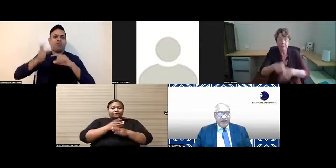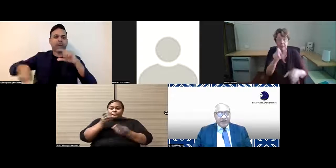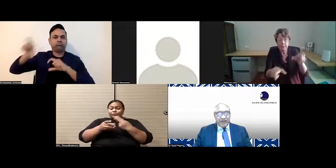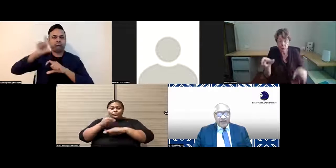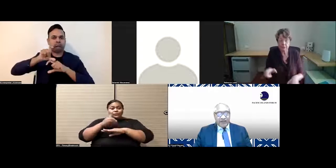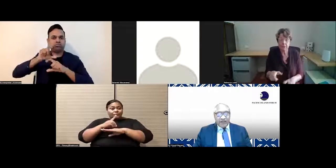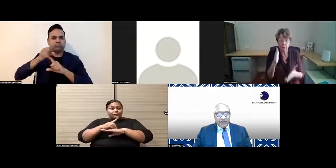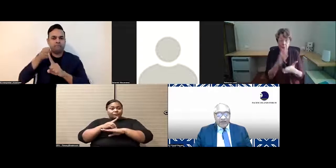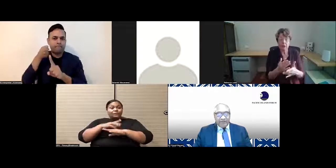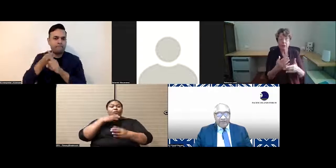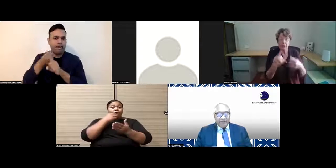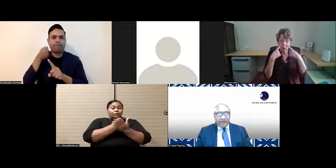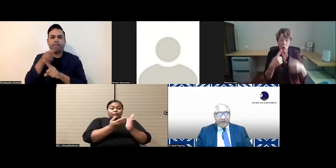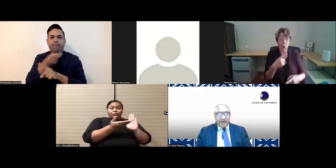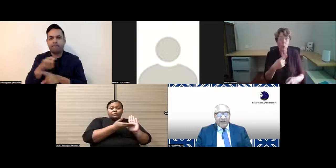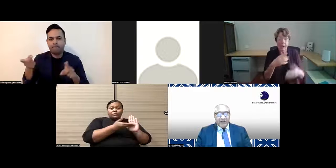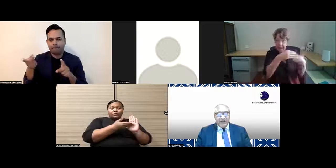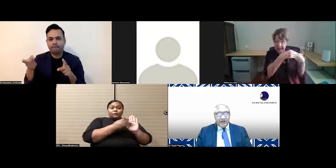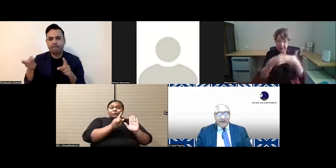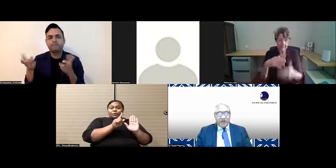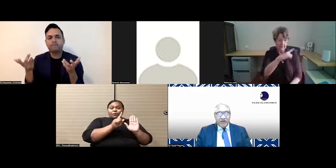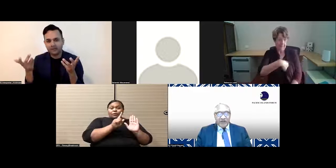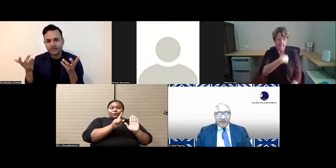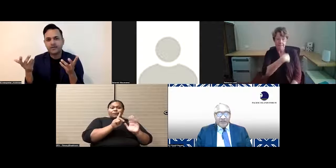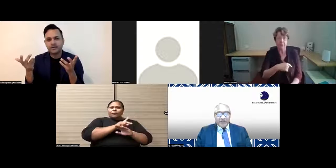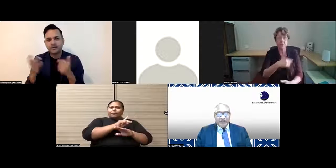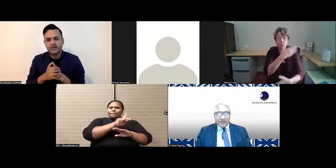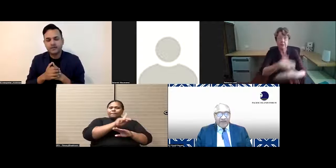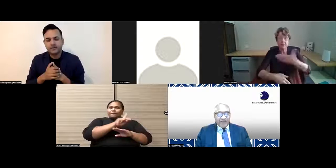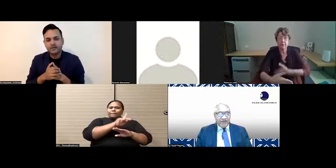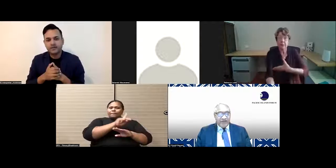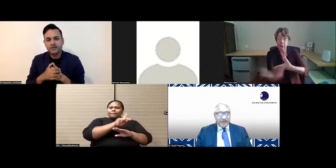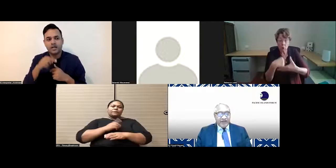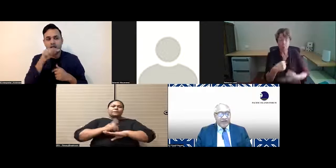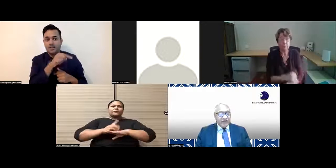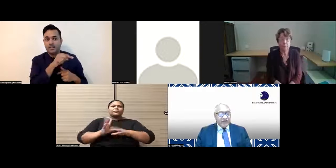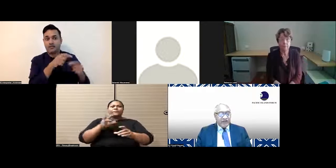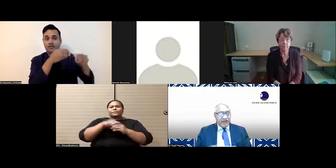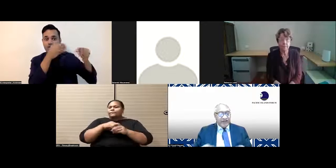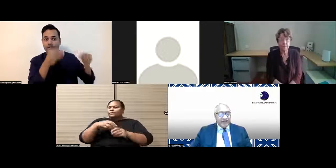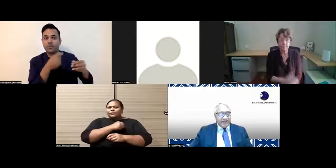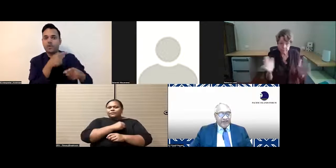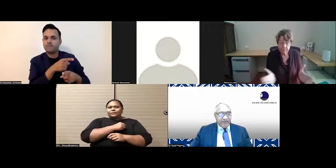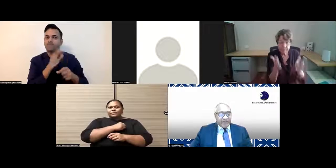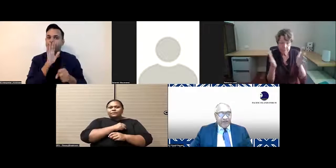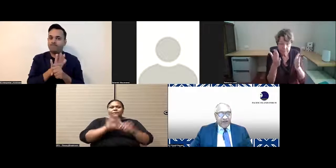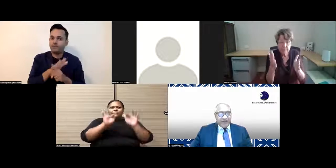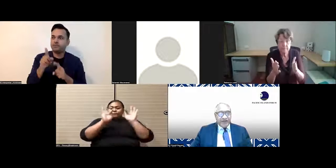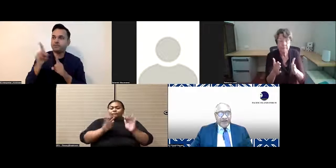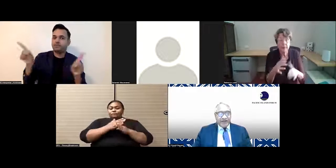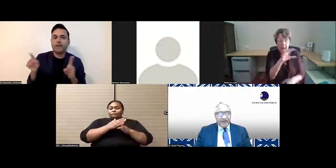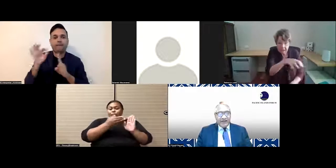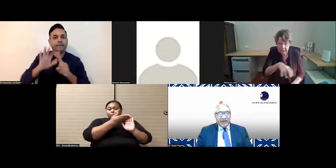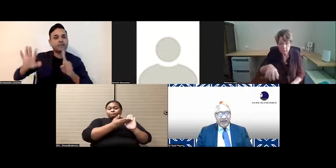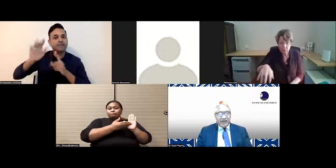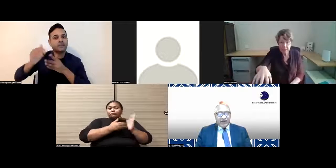to disability inclusion. The framework supports Pacific countries to fulfill their CRPD